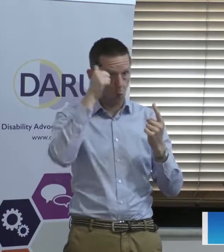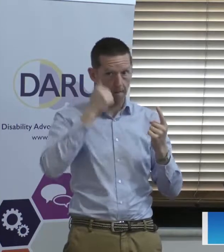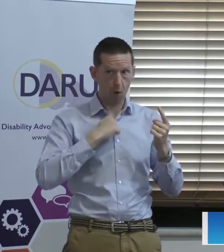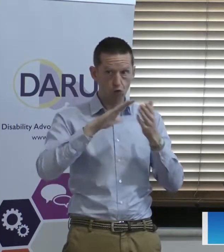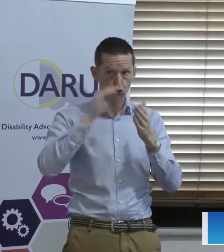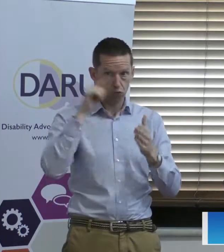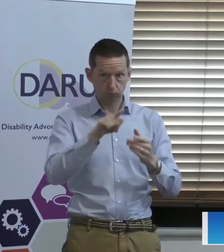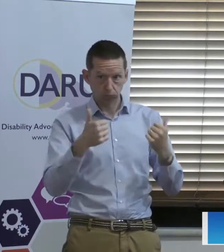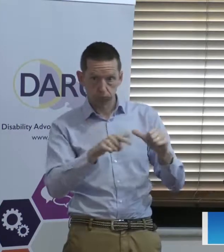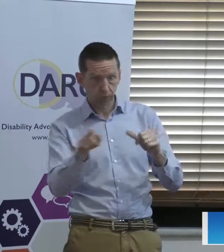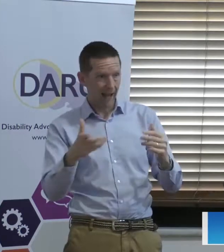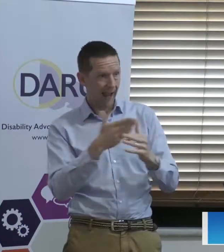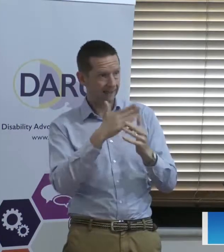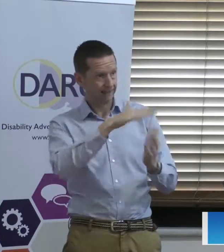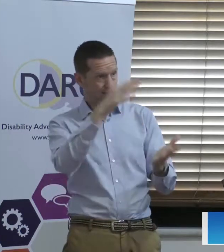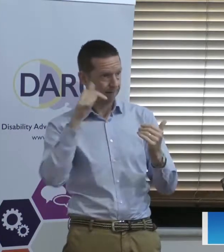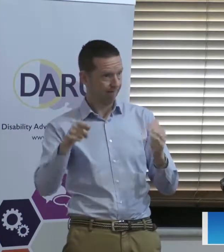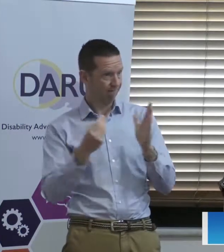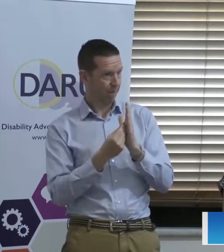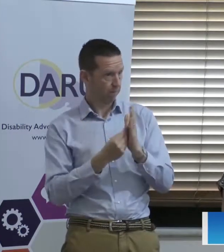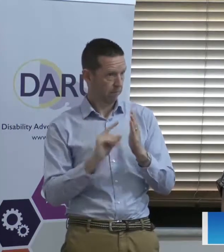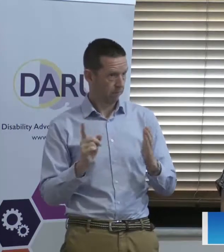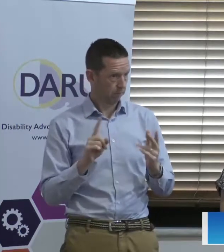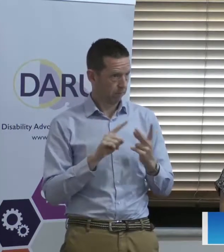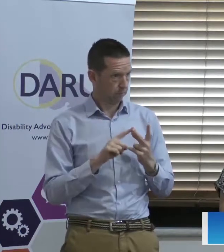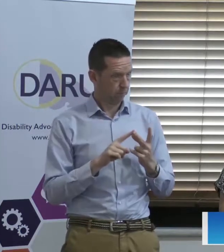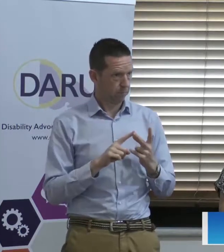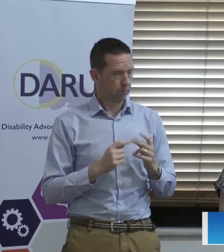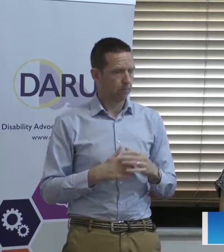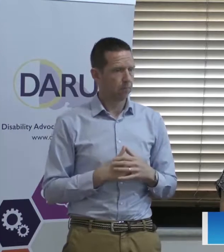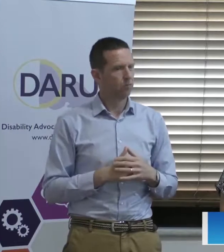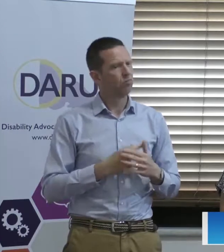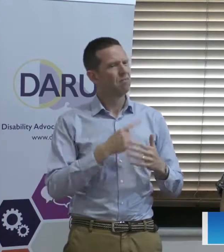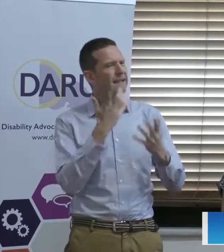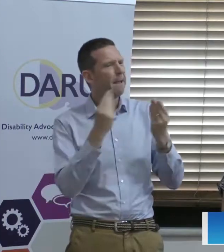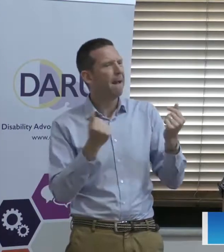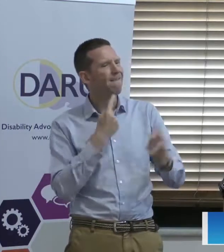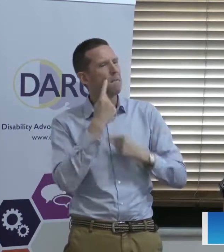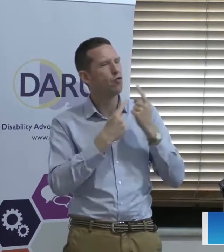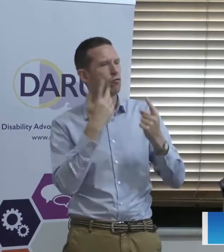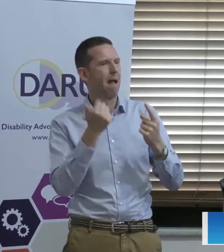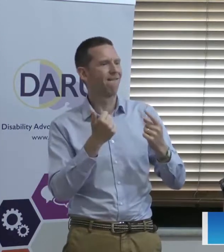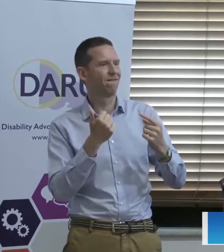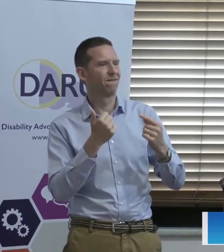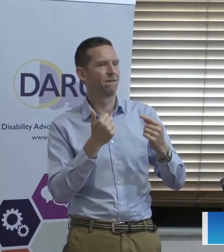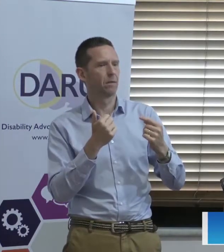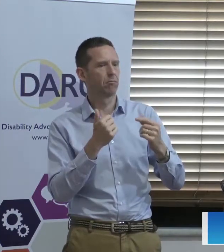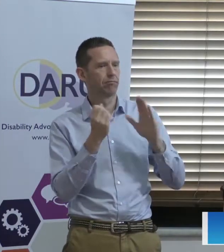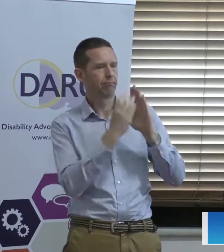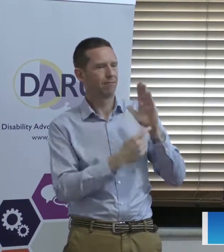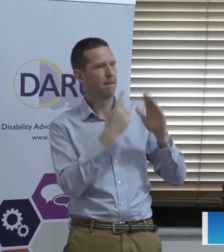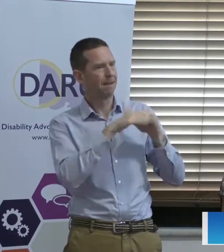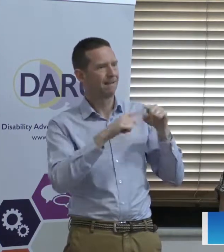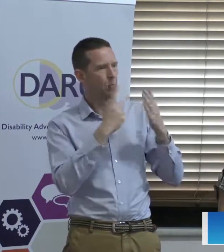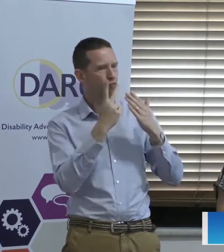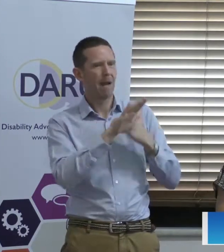accessing that funding? So there is a bit of information given about the different programs. I'm sorry